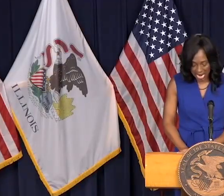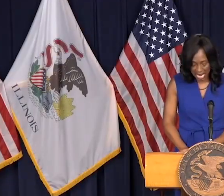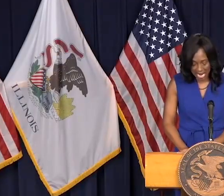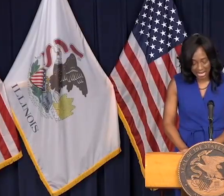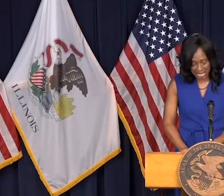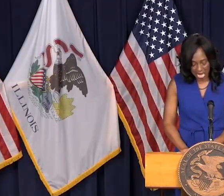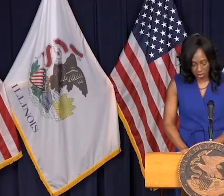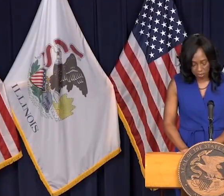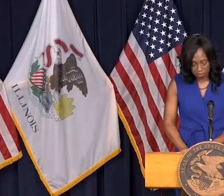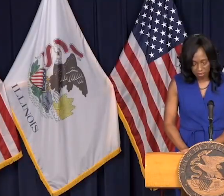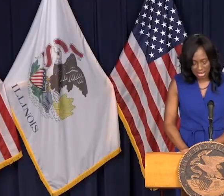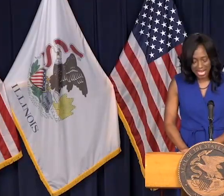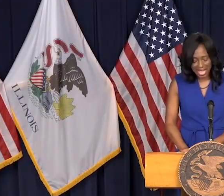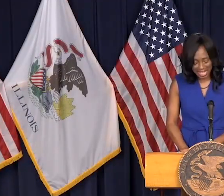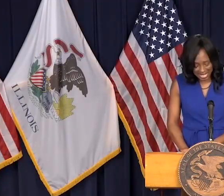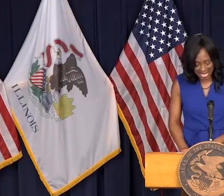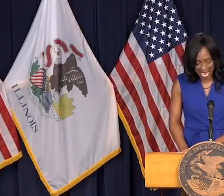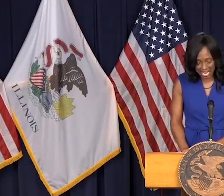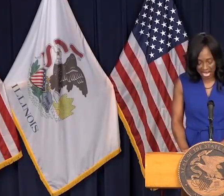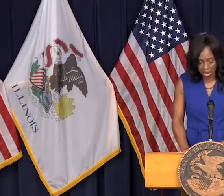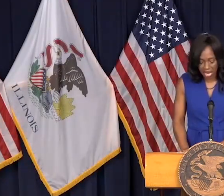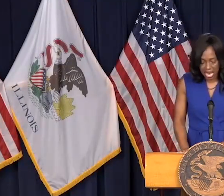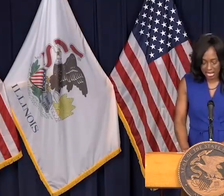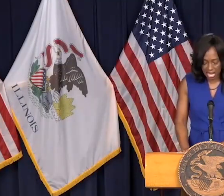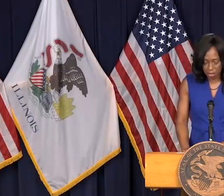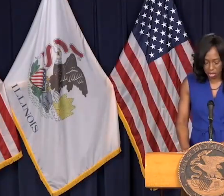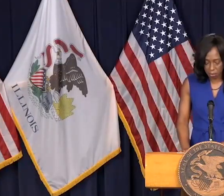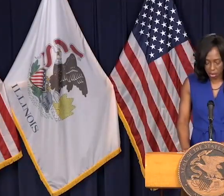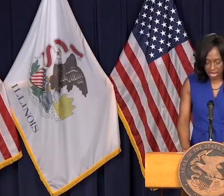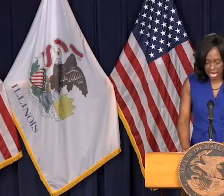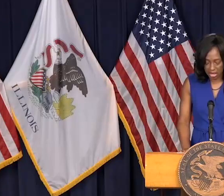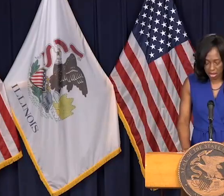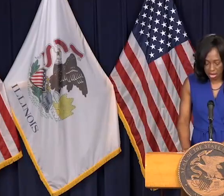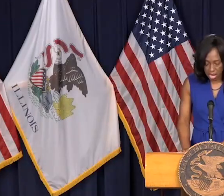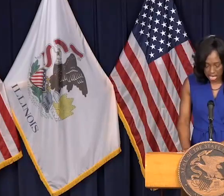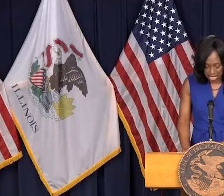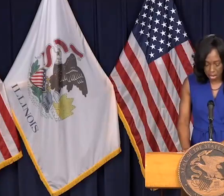hospitalizaciones en el estado. Desde ayer